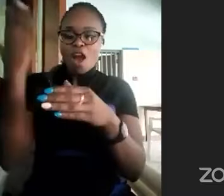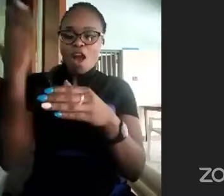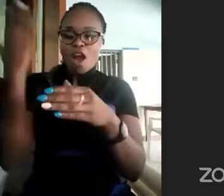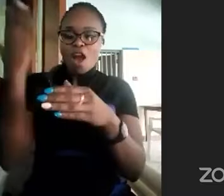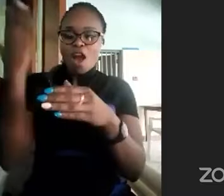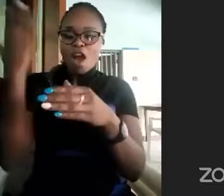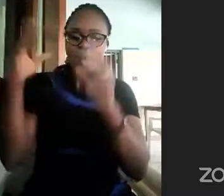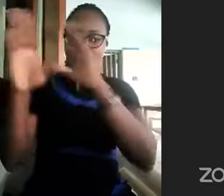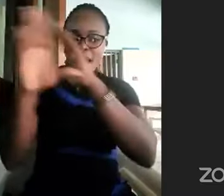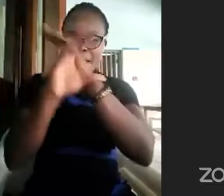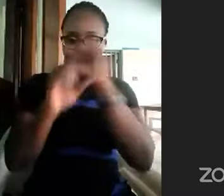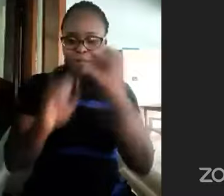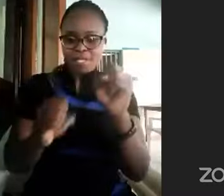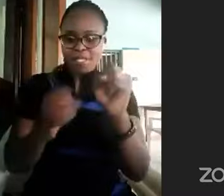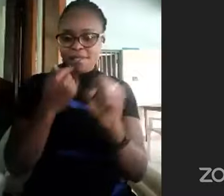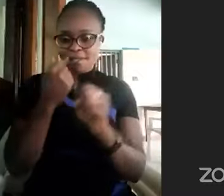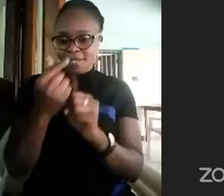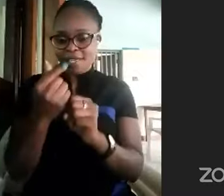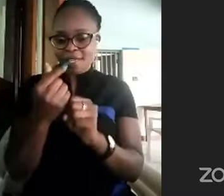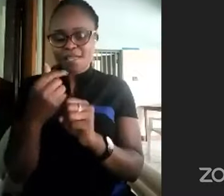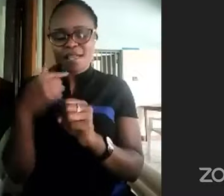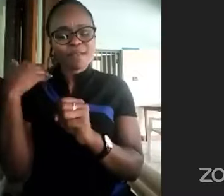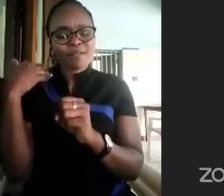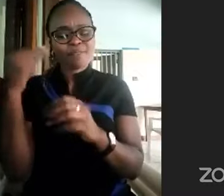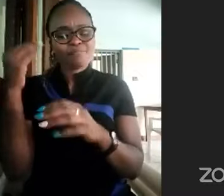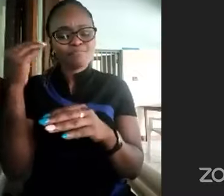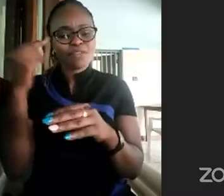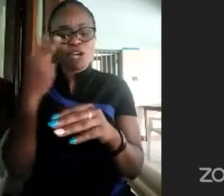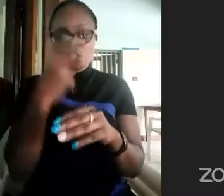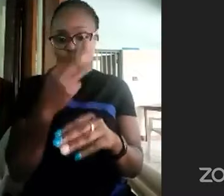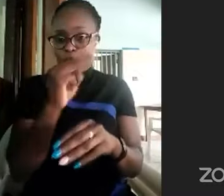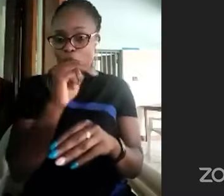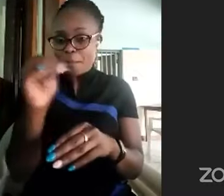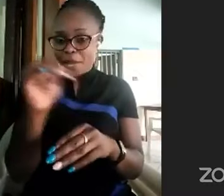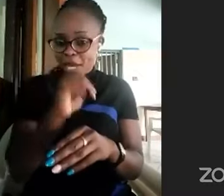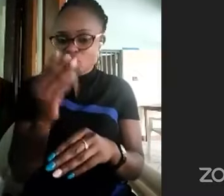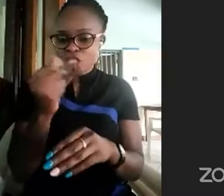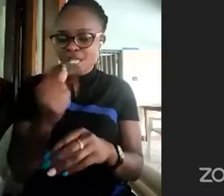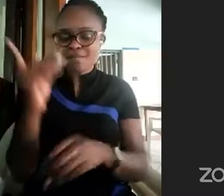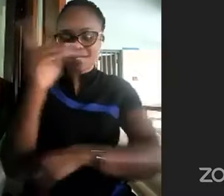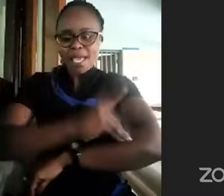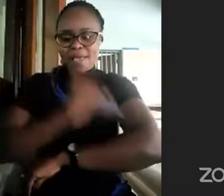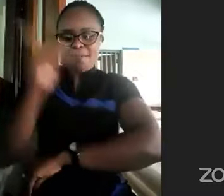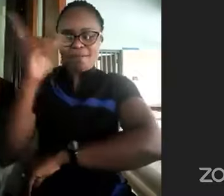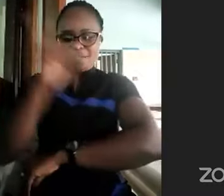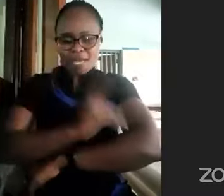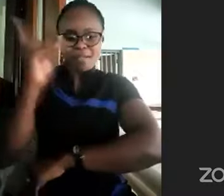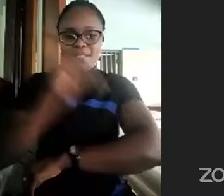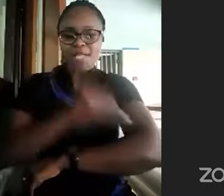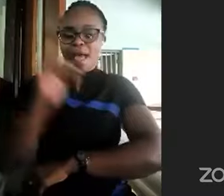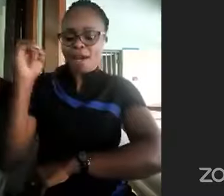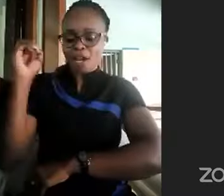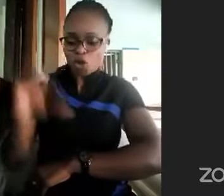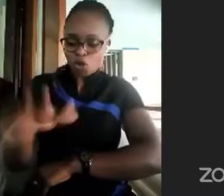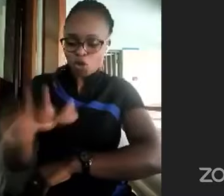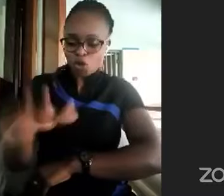day to corruption? And many times I've seen this happening in counties also, whereby you find that persons with disabilities,